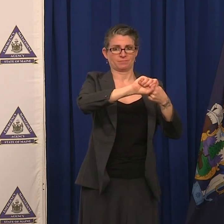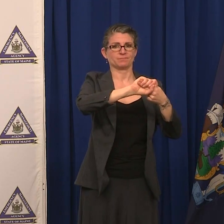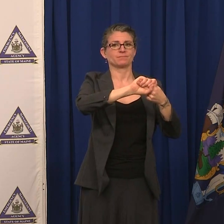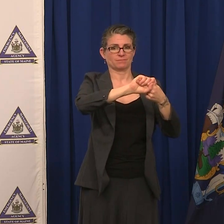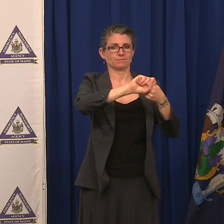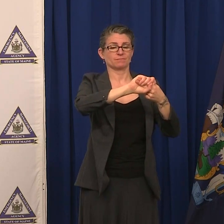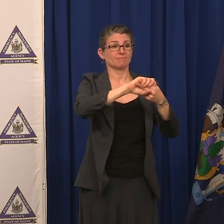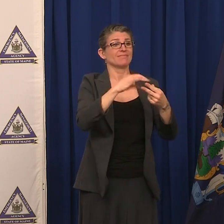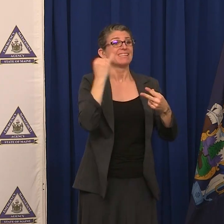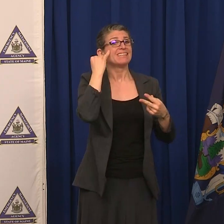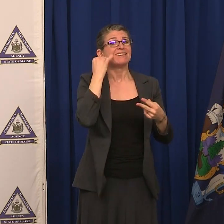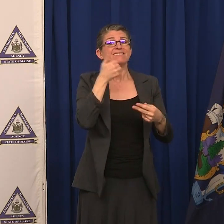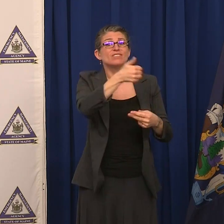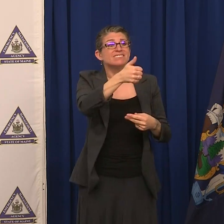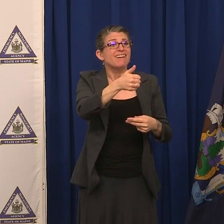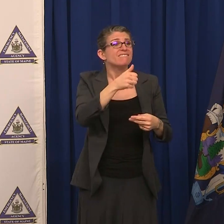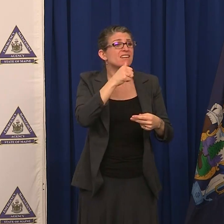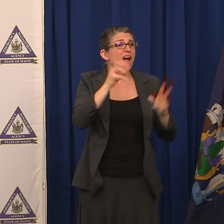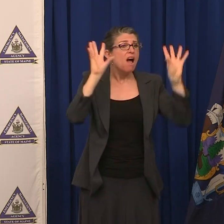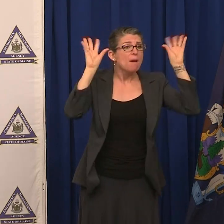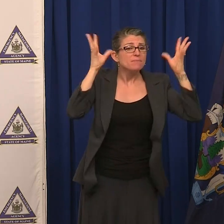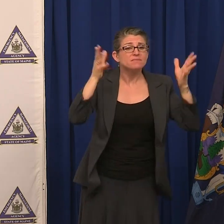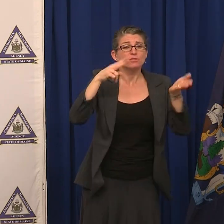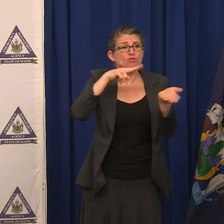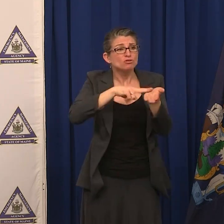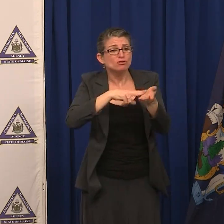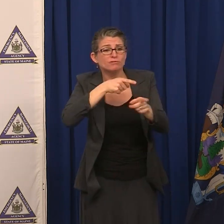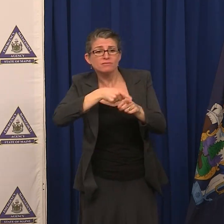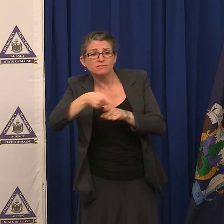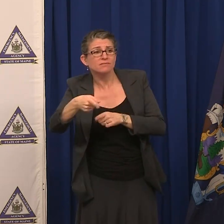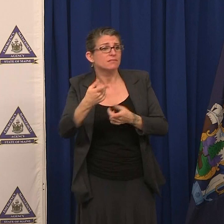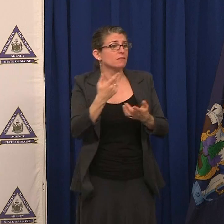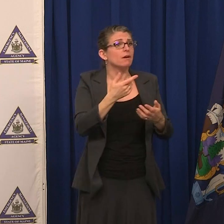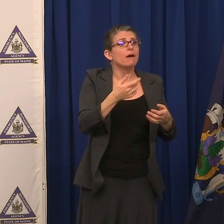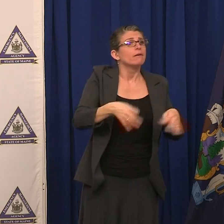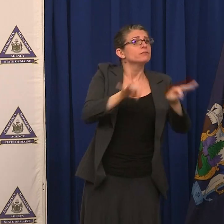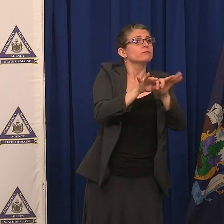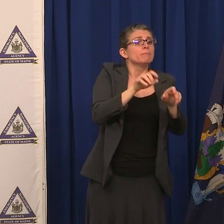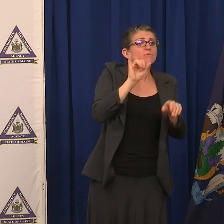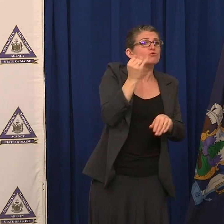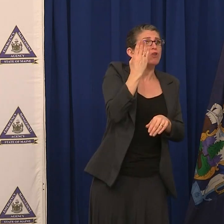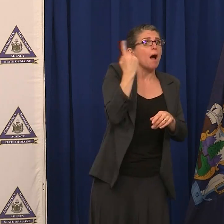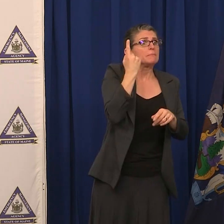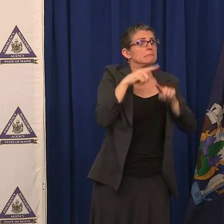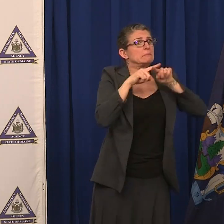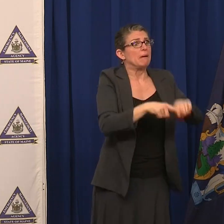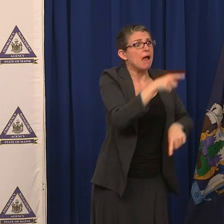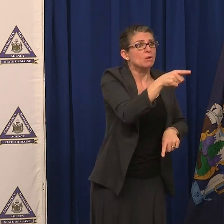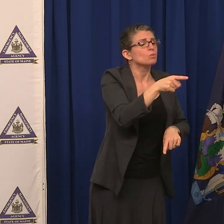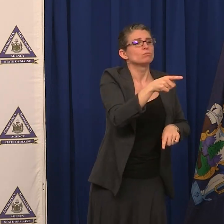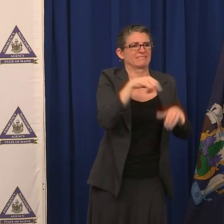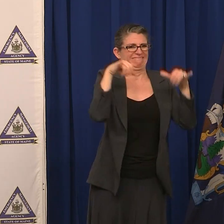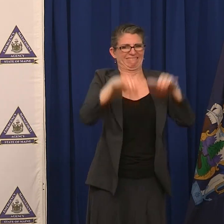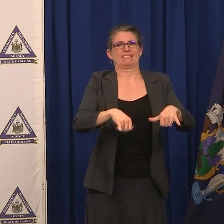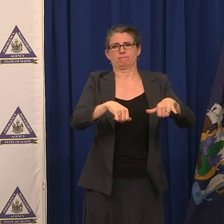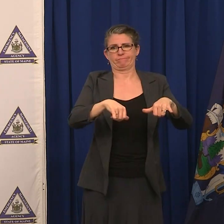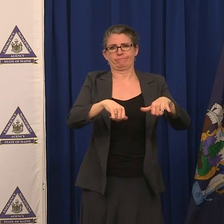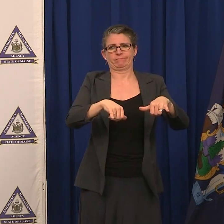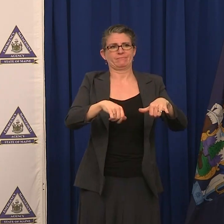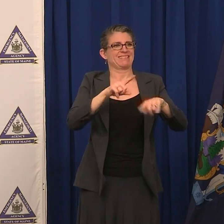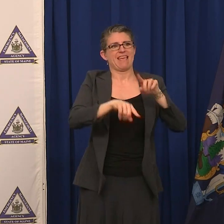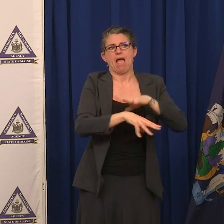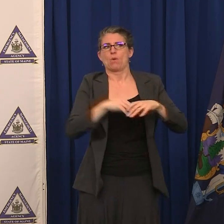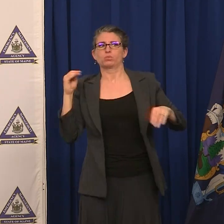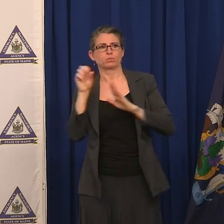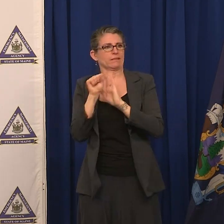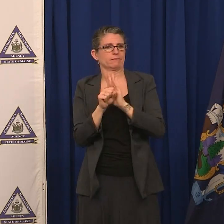CDC. That being said, what we also know in Maine is that coronavirus is here.